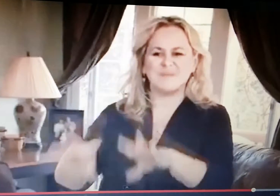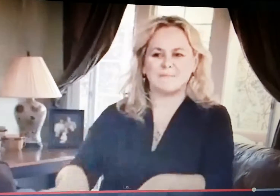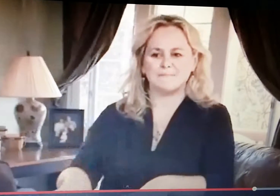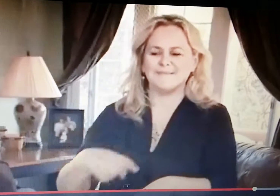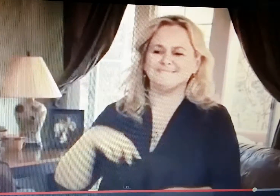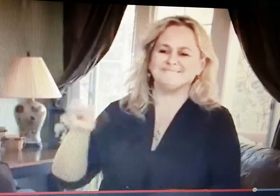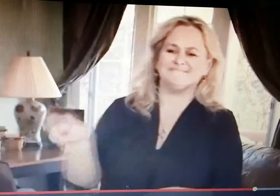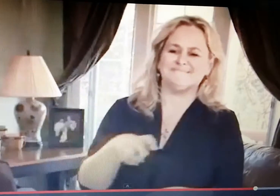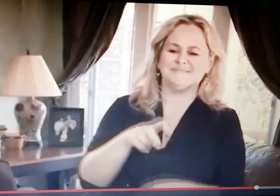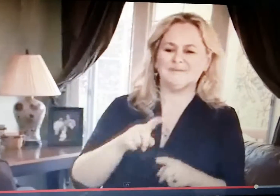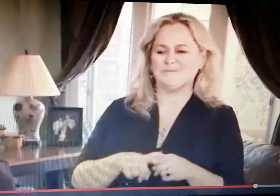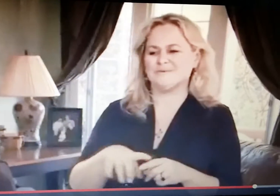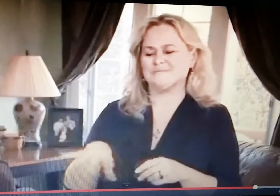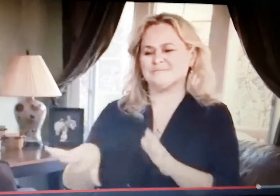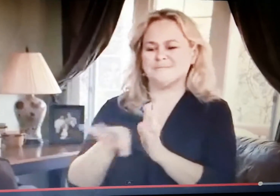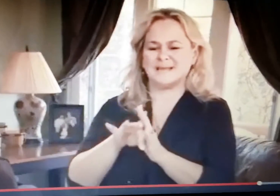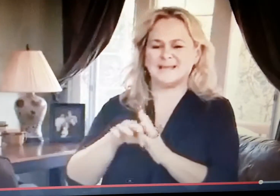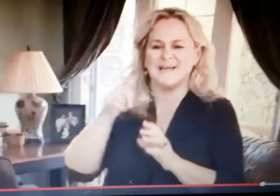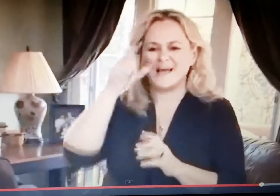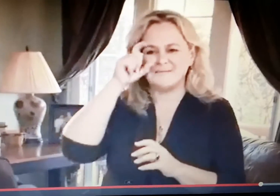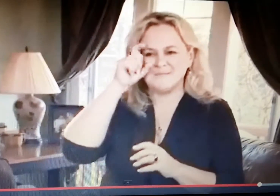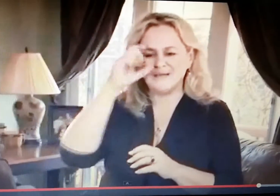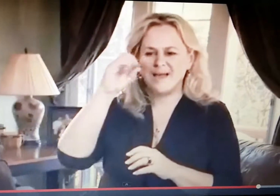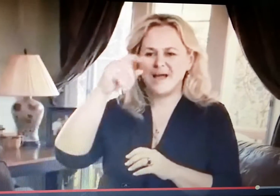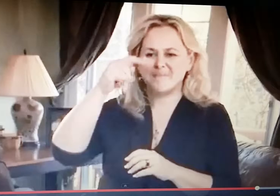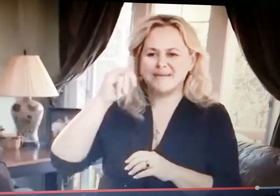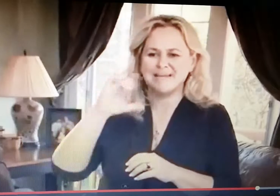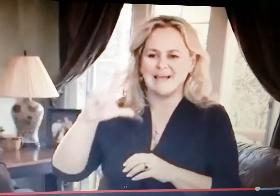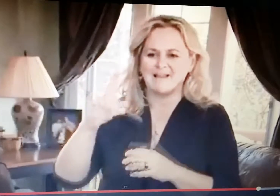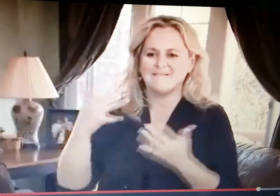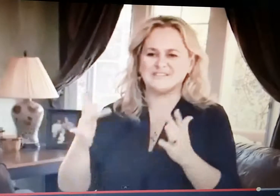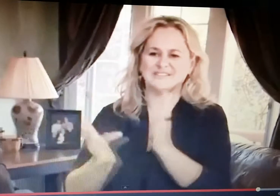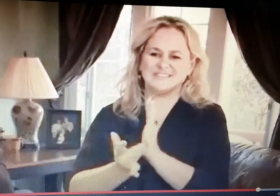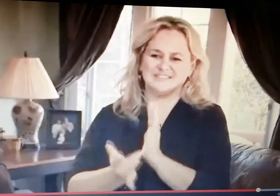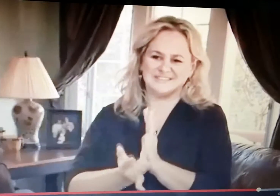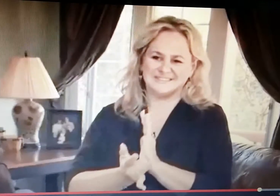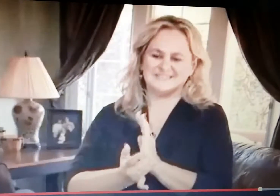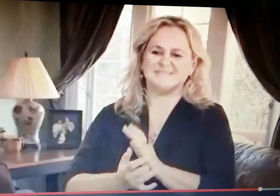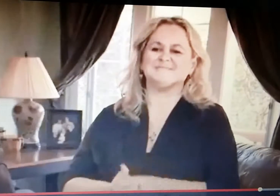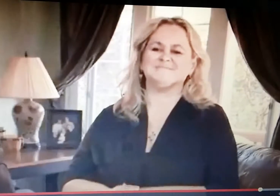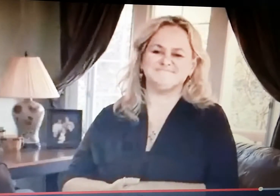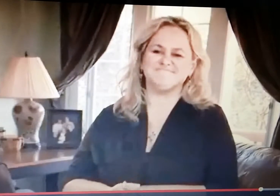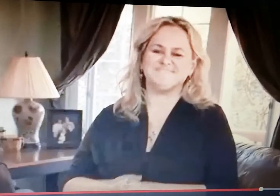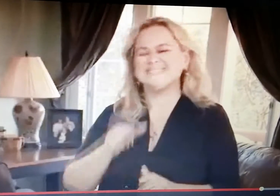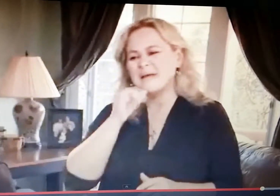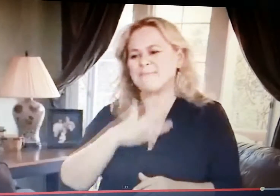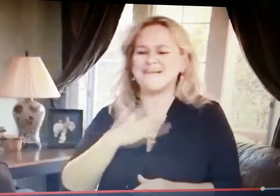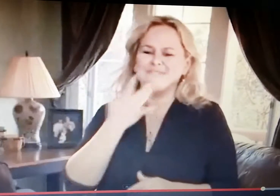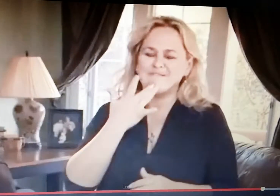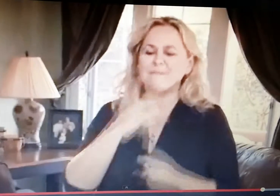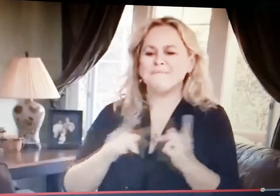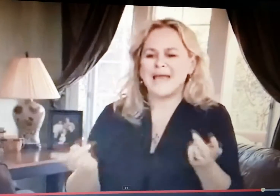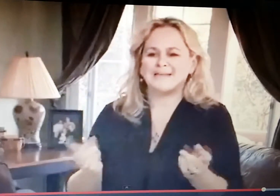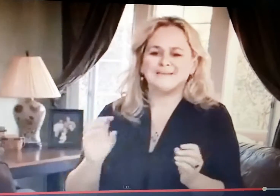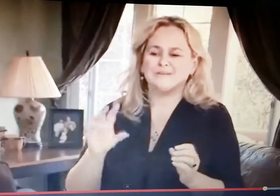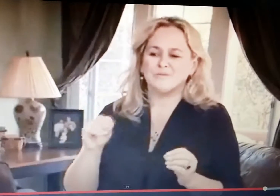AIDS started. And the information wasn't, given to us. So I dropped that, and I decided to become